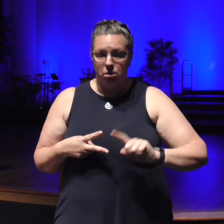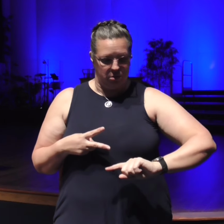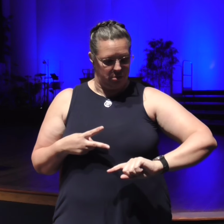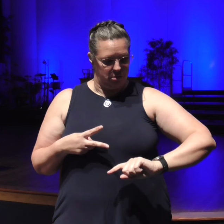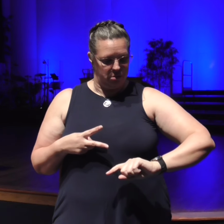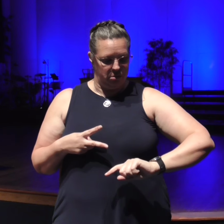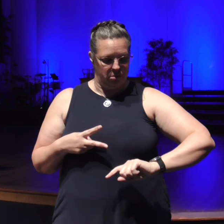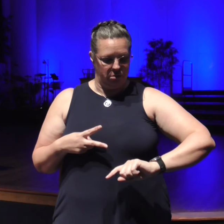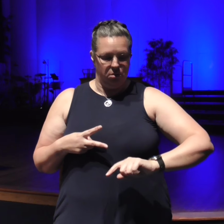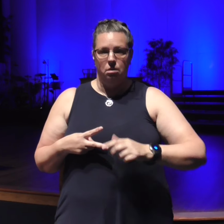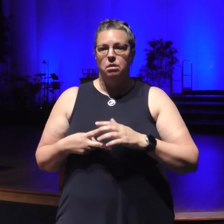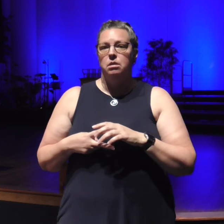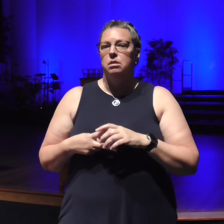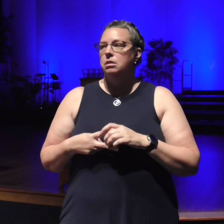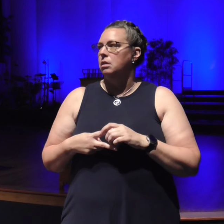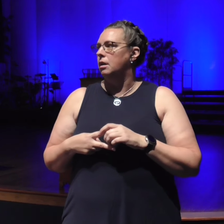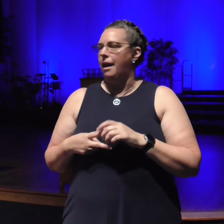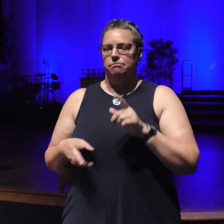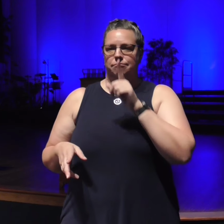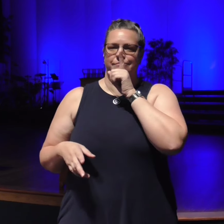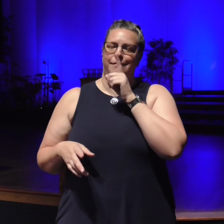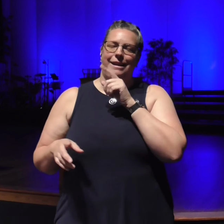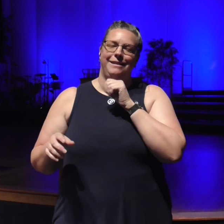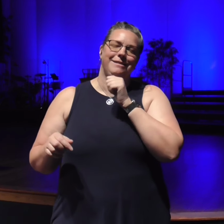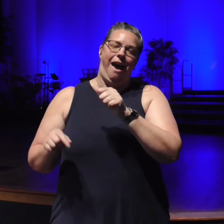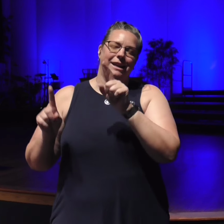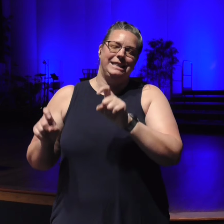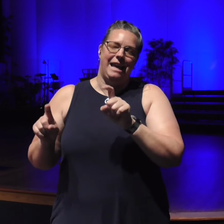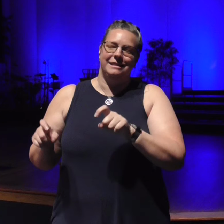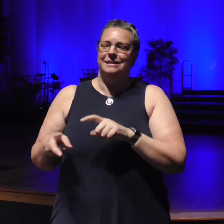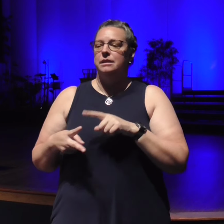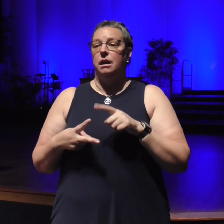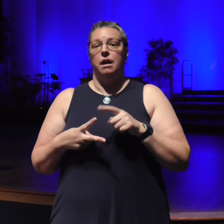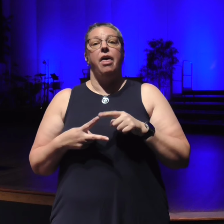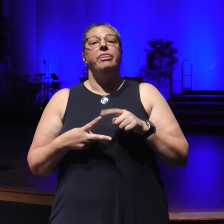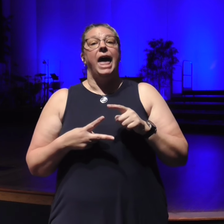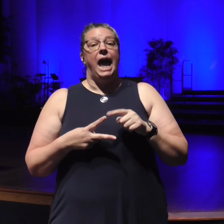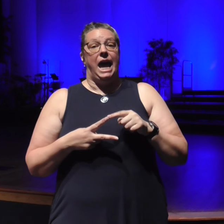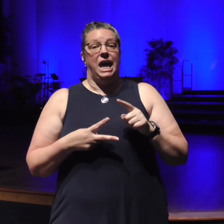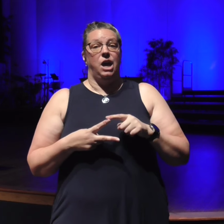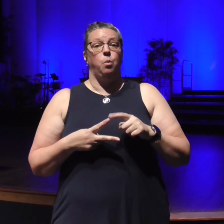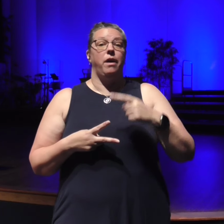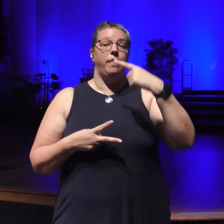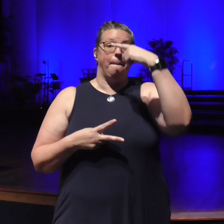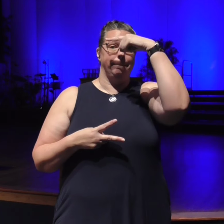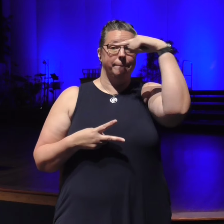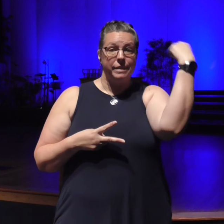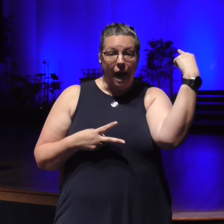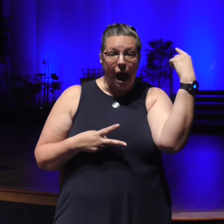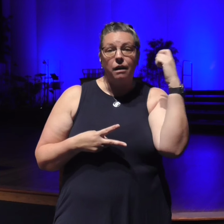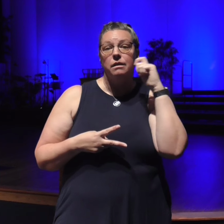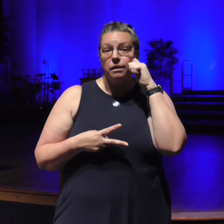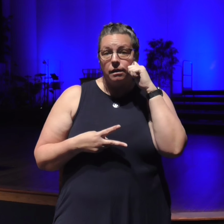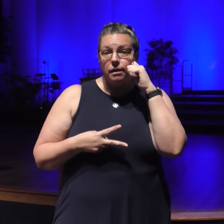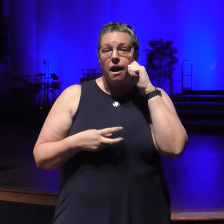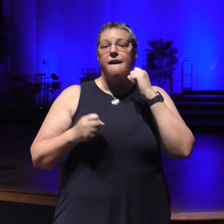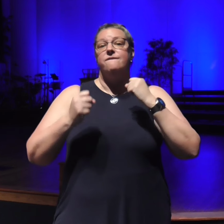It's okay, it's not a test. They were the black founders of